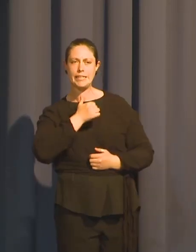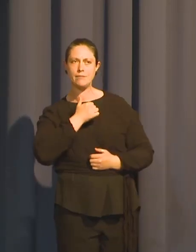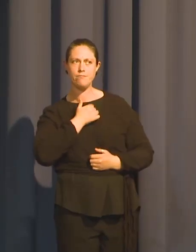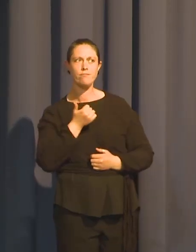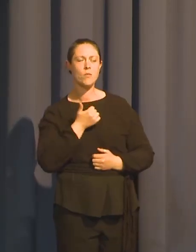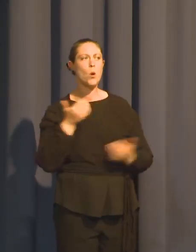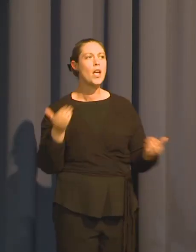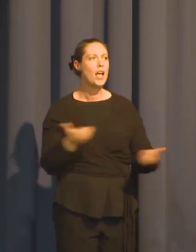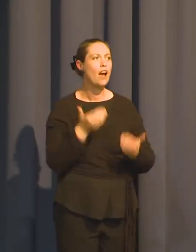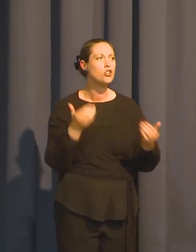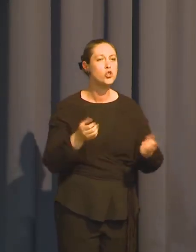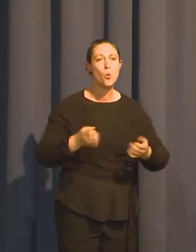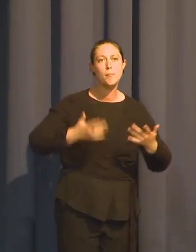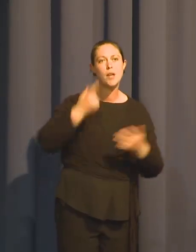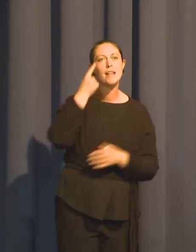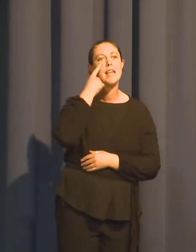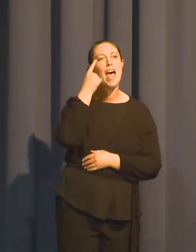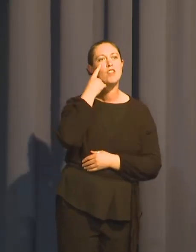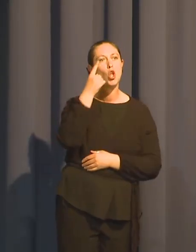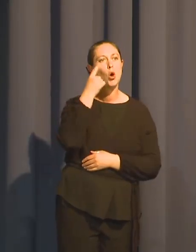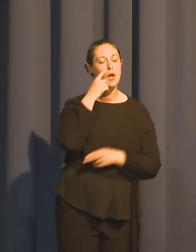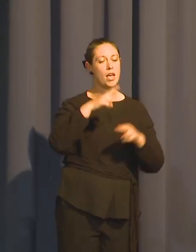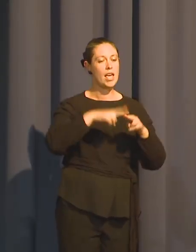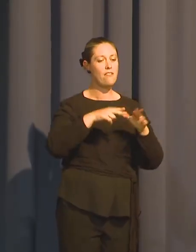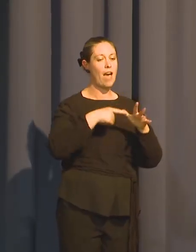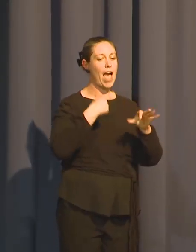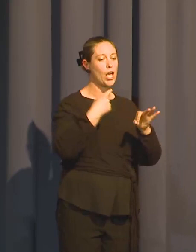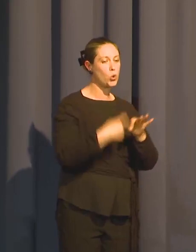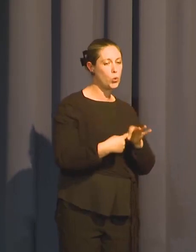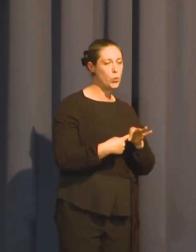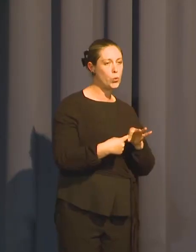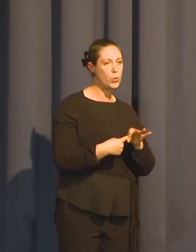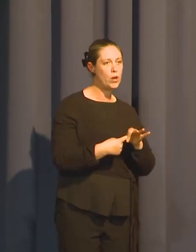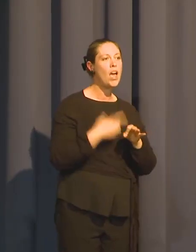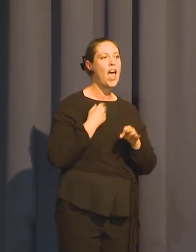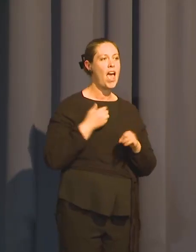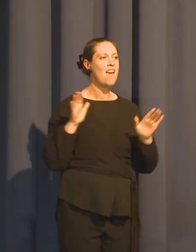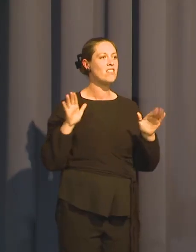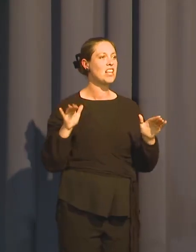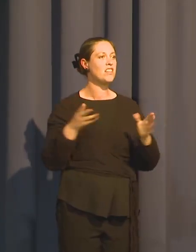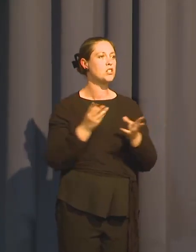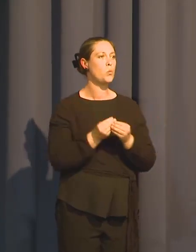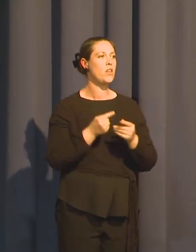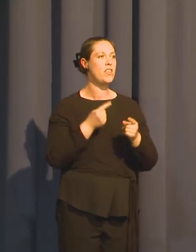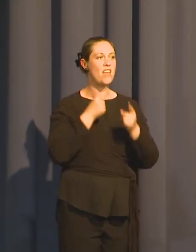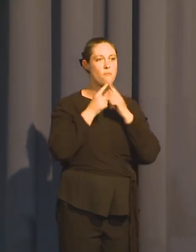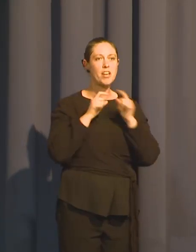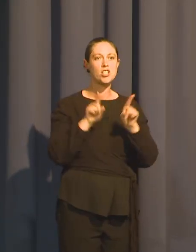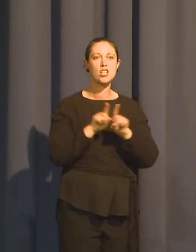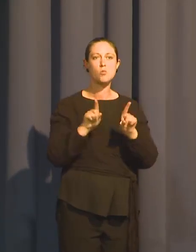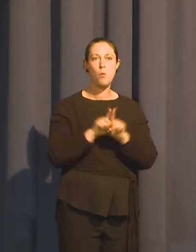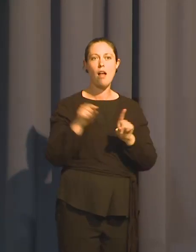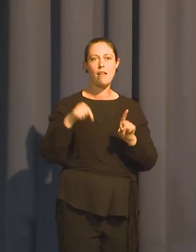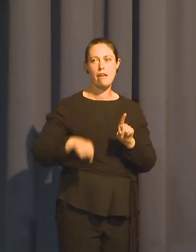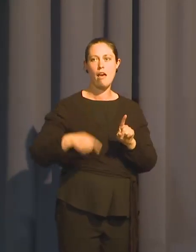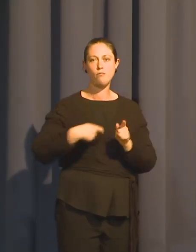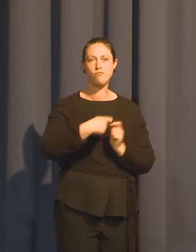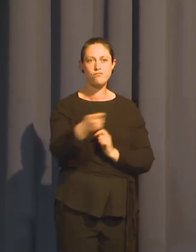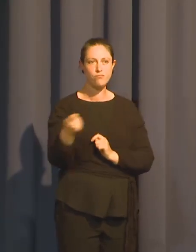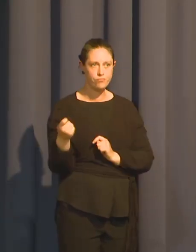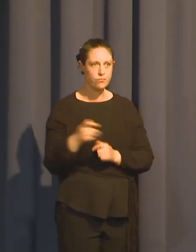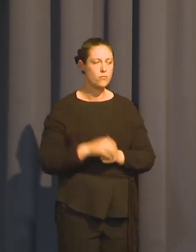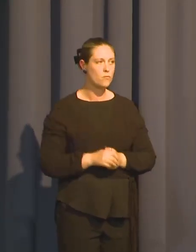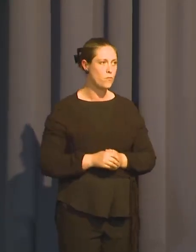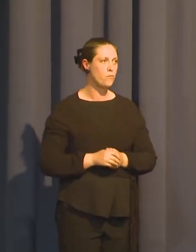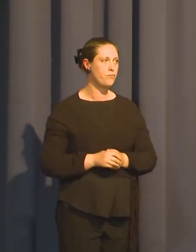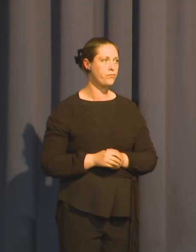websites, the frequently asked questions. We've got some leaflets with information on it also. But if you